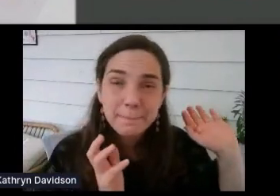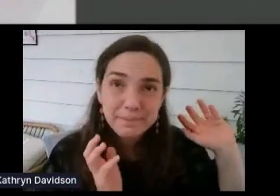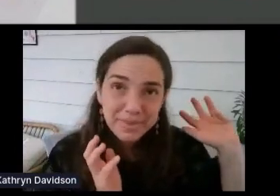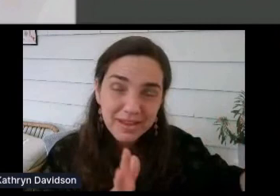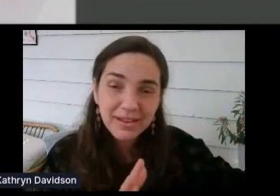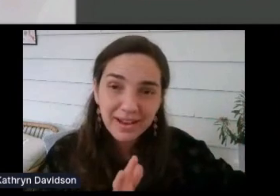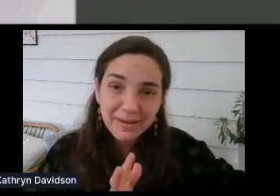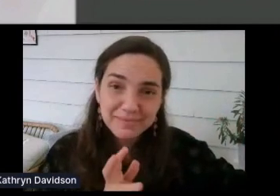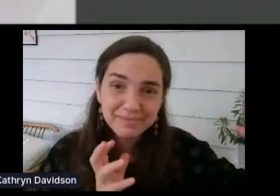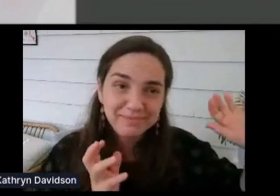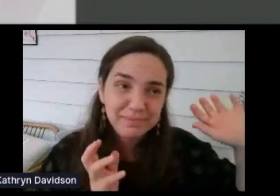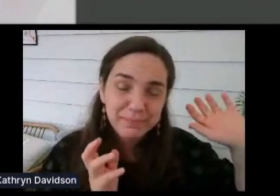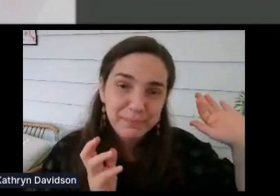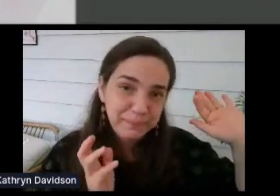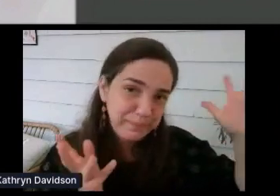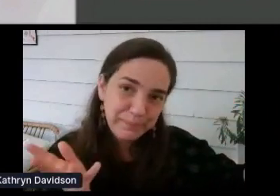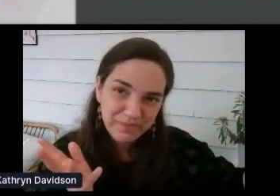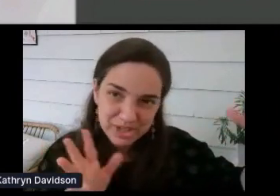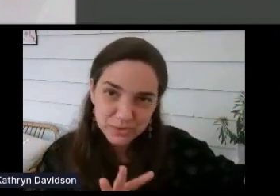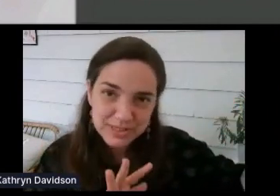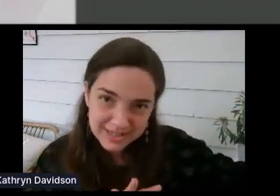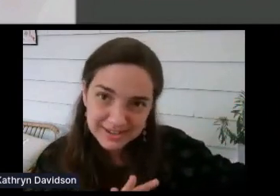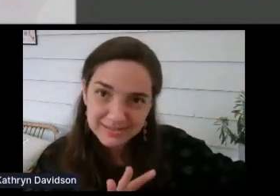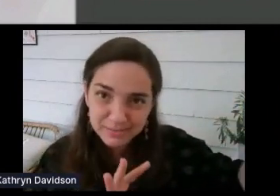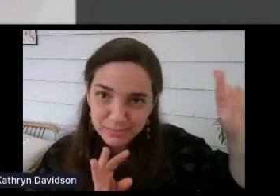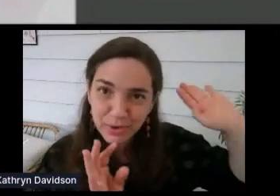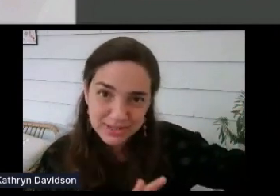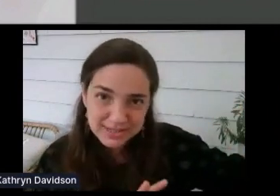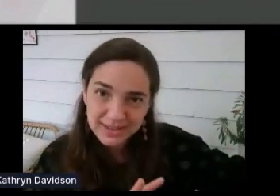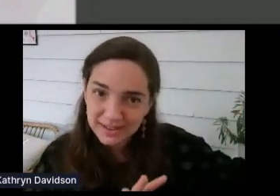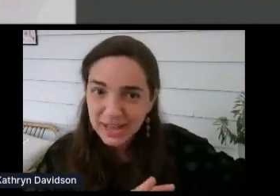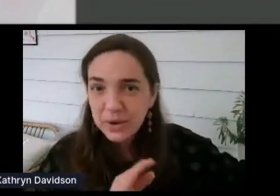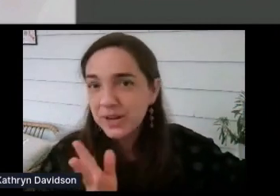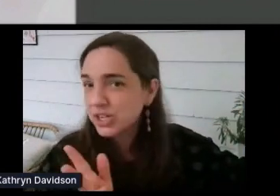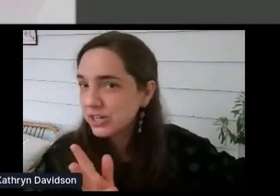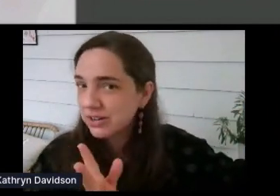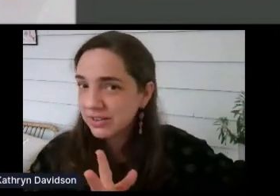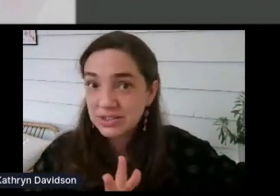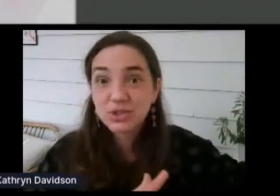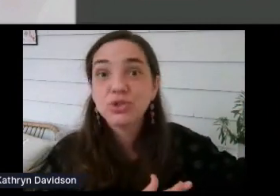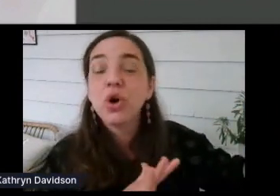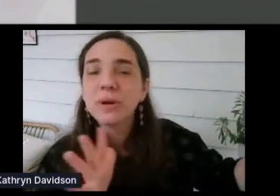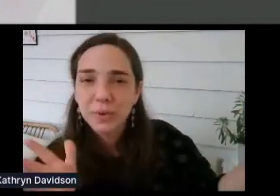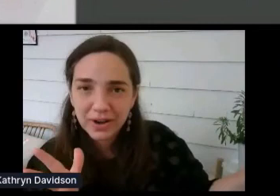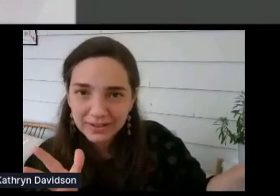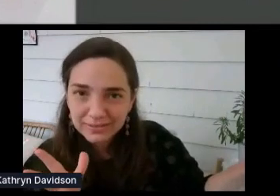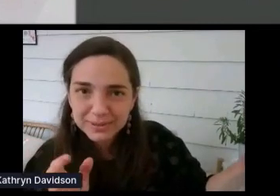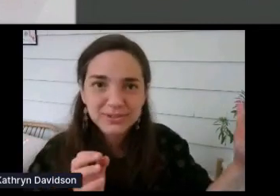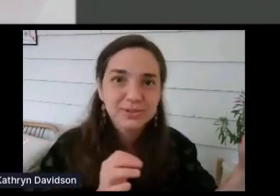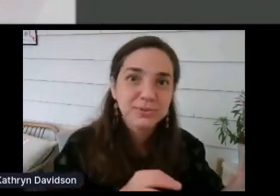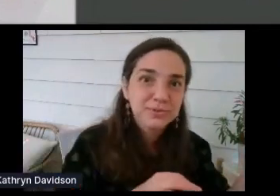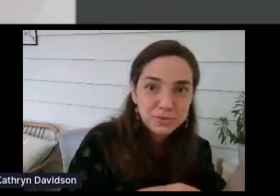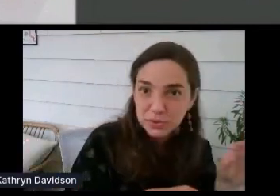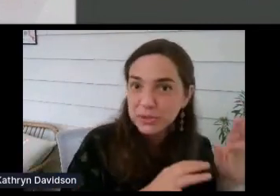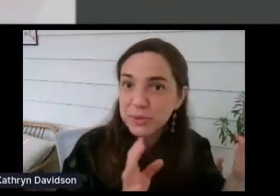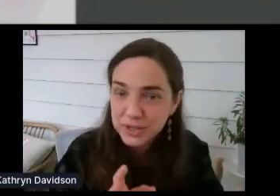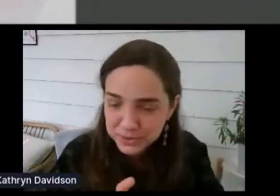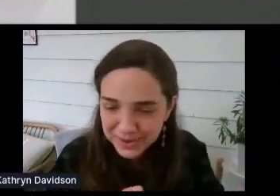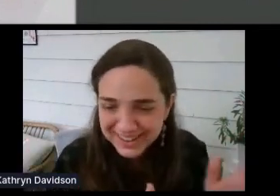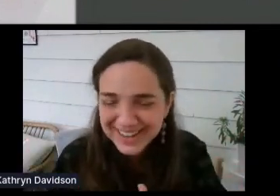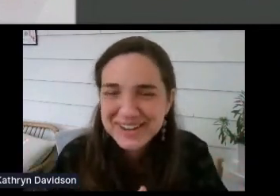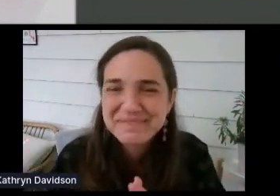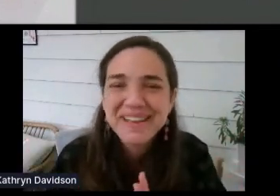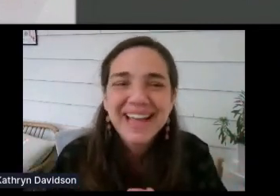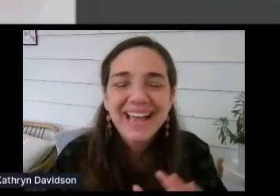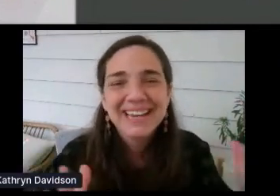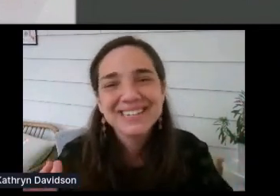visual scene processing, which there's so much work on, but there's also so much more to